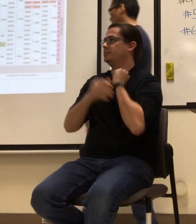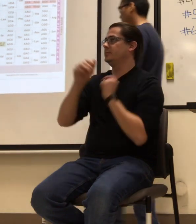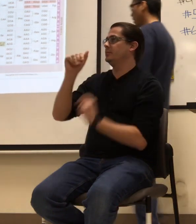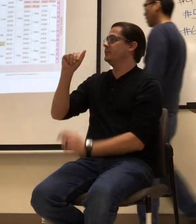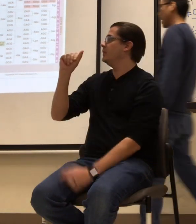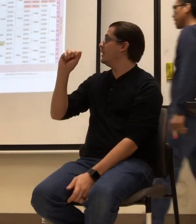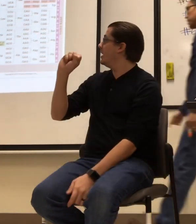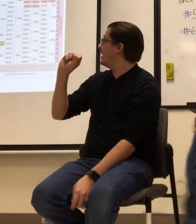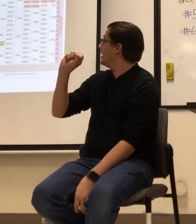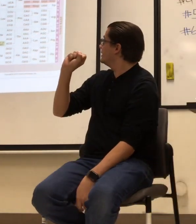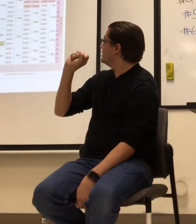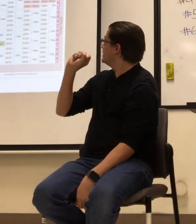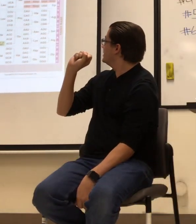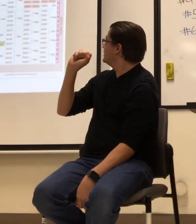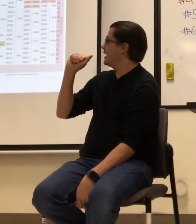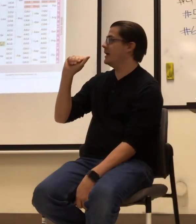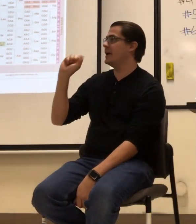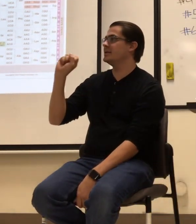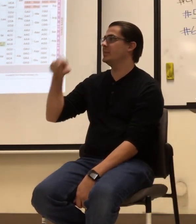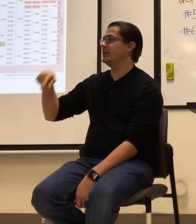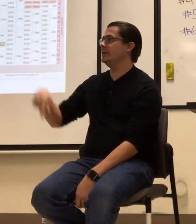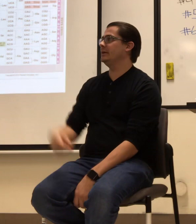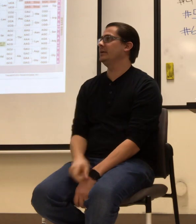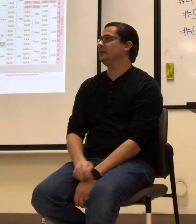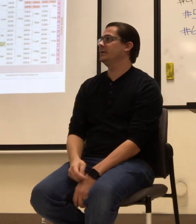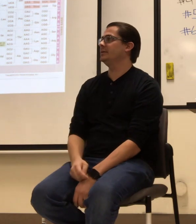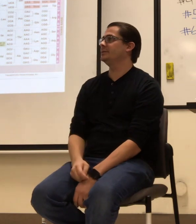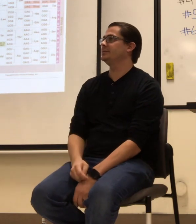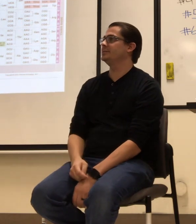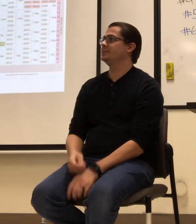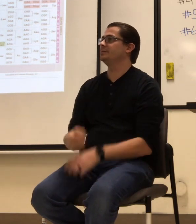aspartate ASP,